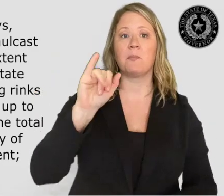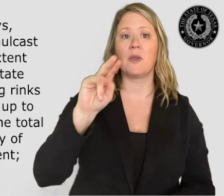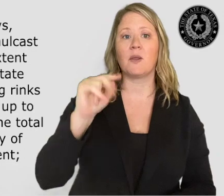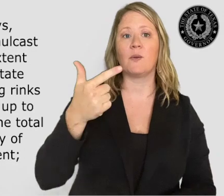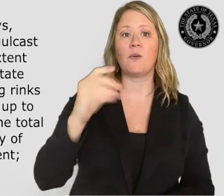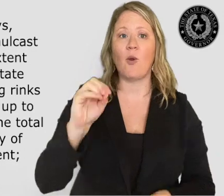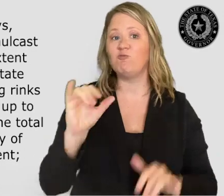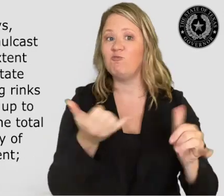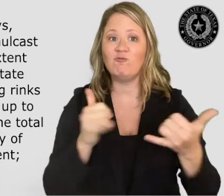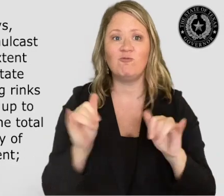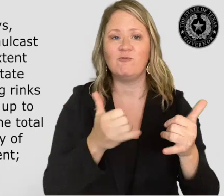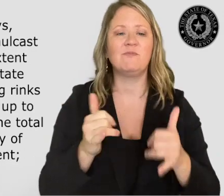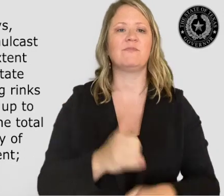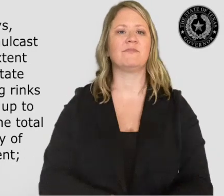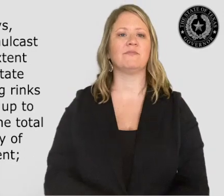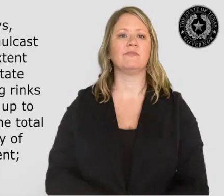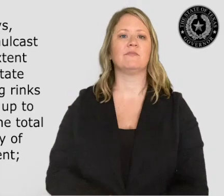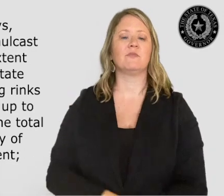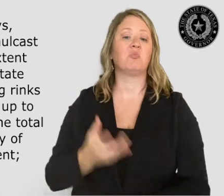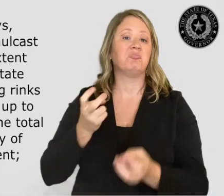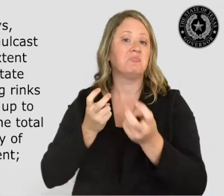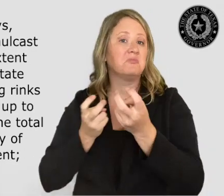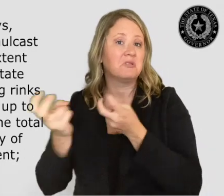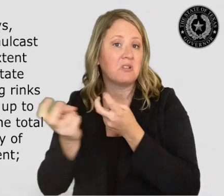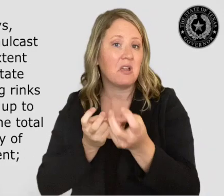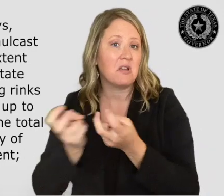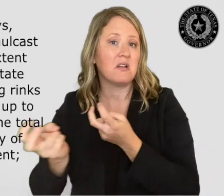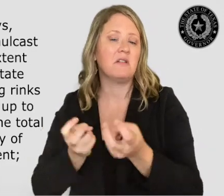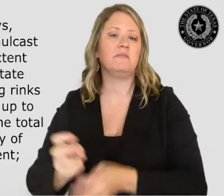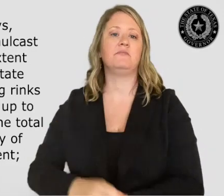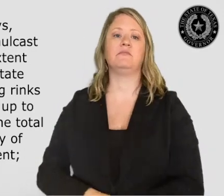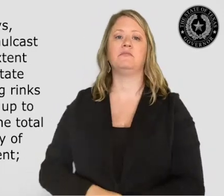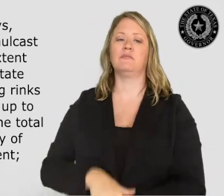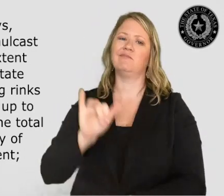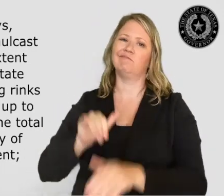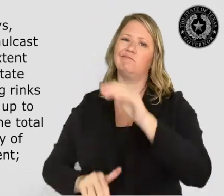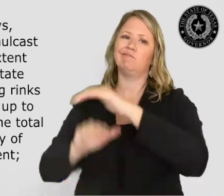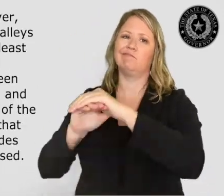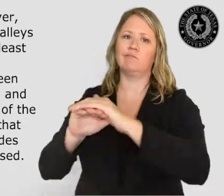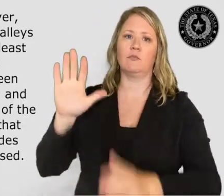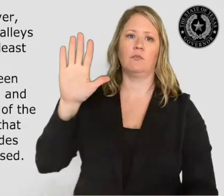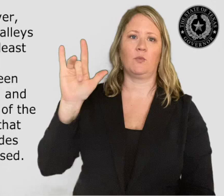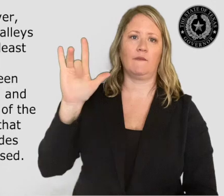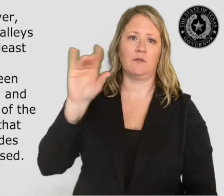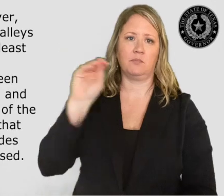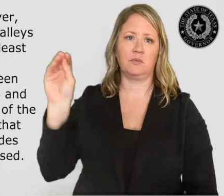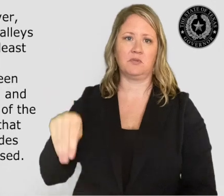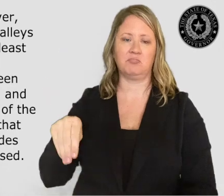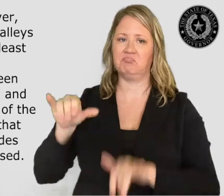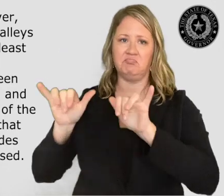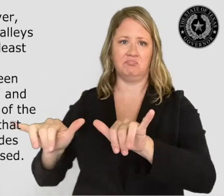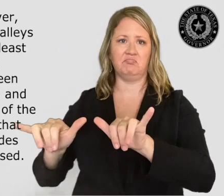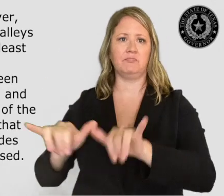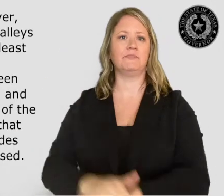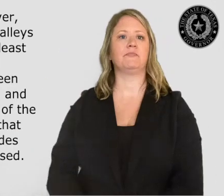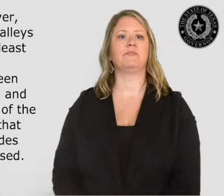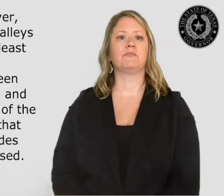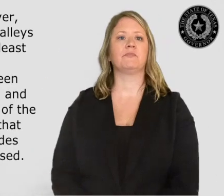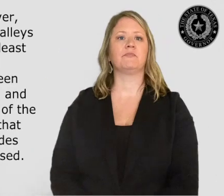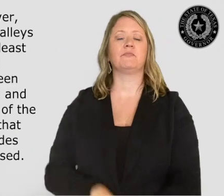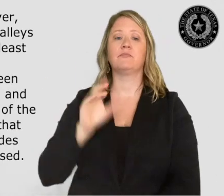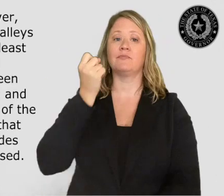at up to 25% of the total listed occupancy of the establishment, provided, however,